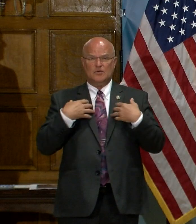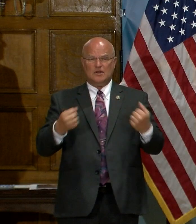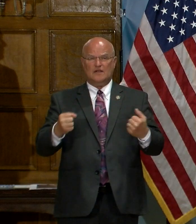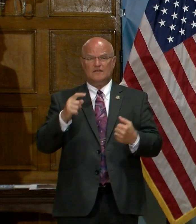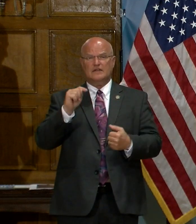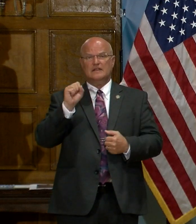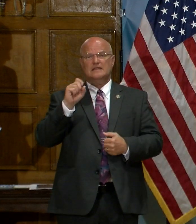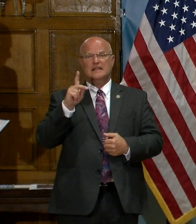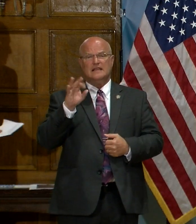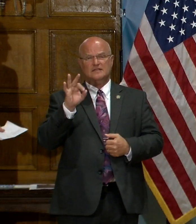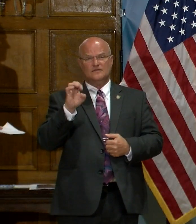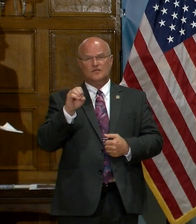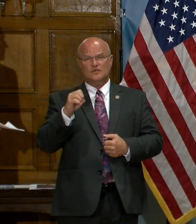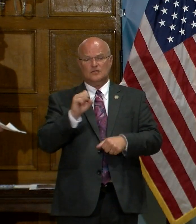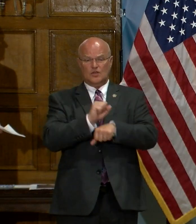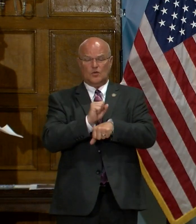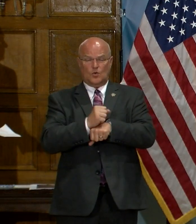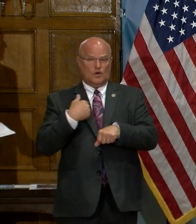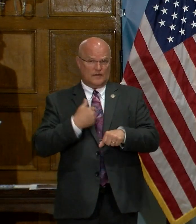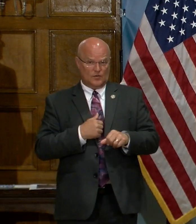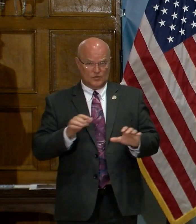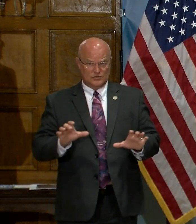Recovery Task Force and the work that we're doing.